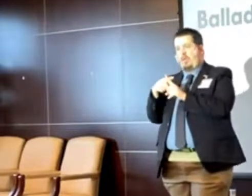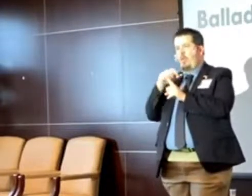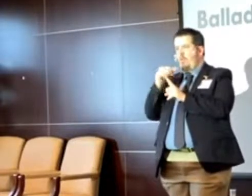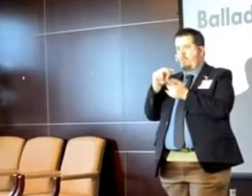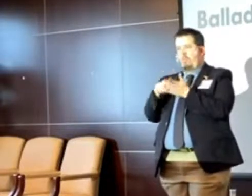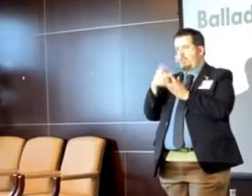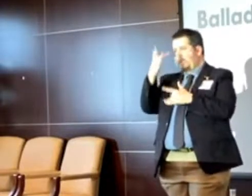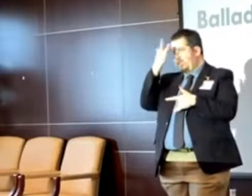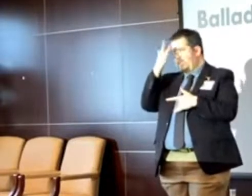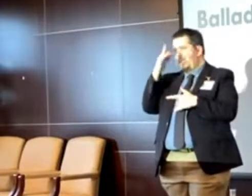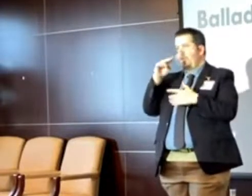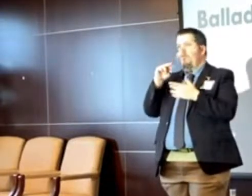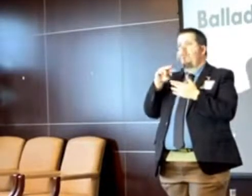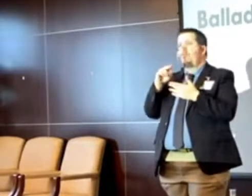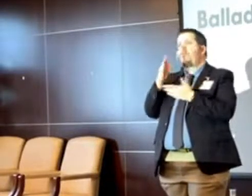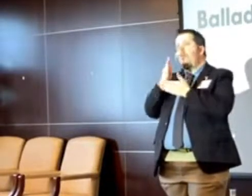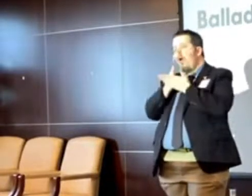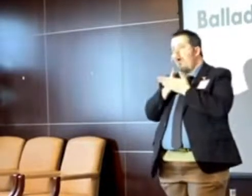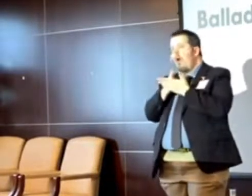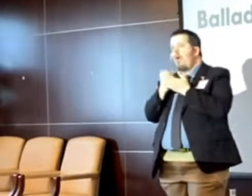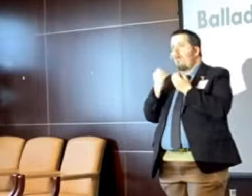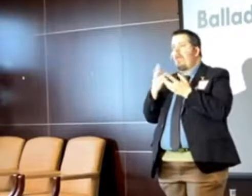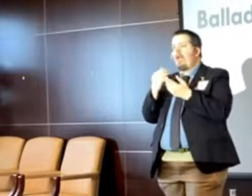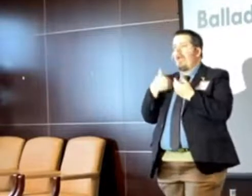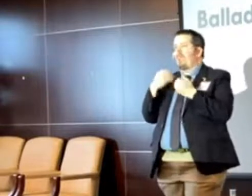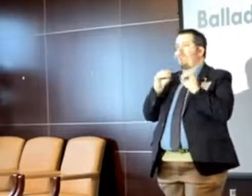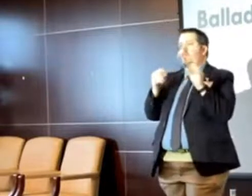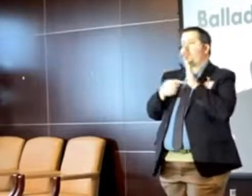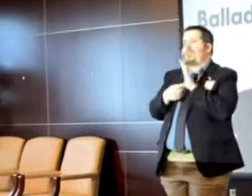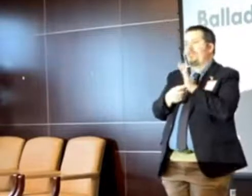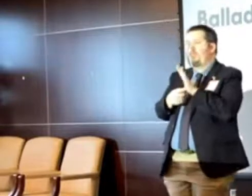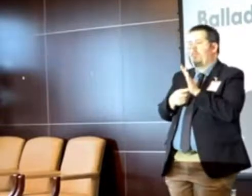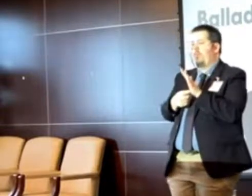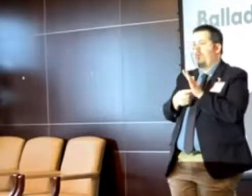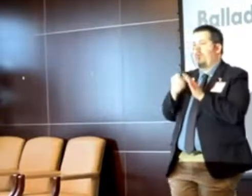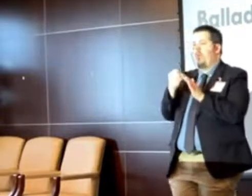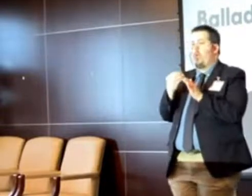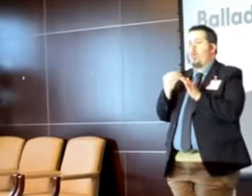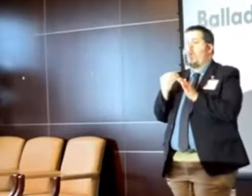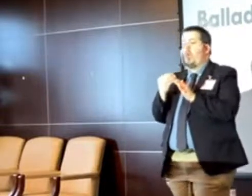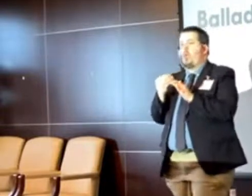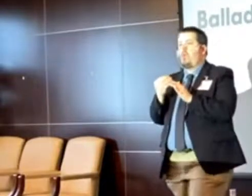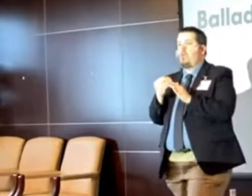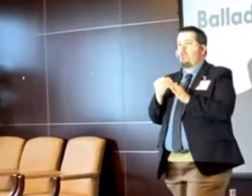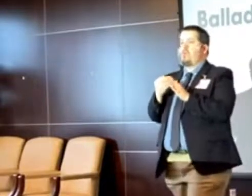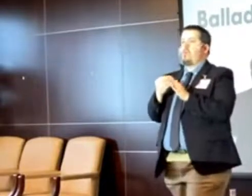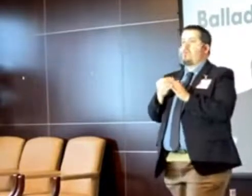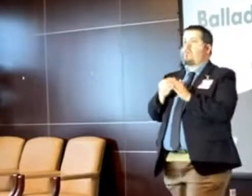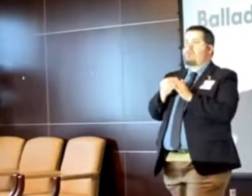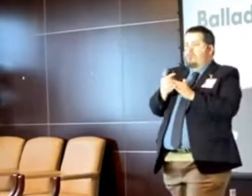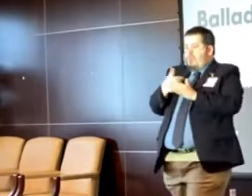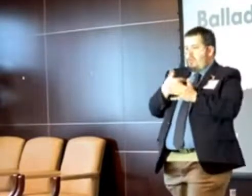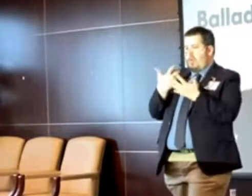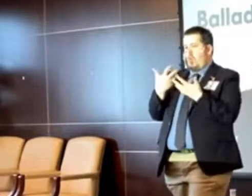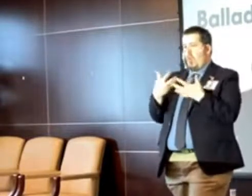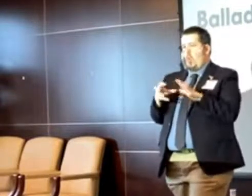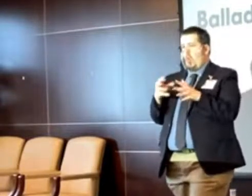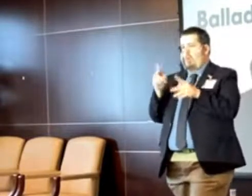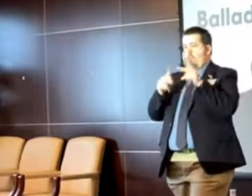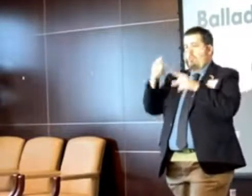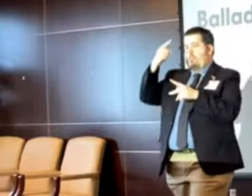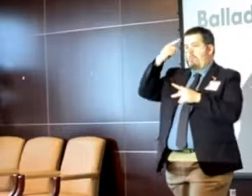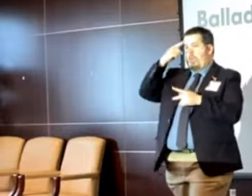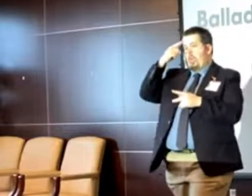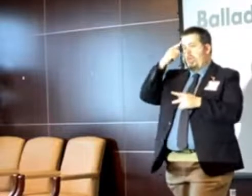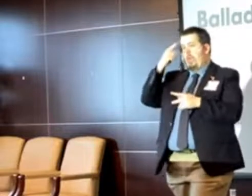doesn't mean they're sick. There's some there are many that are asymptomatic. Okay. So, because I don't want the public to